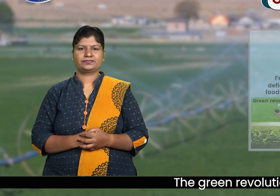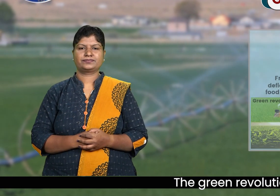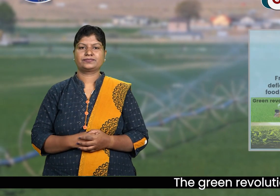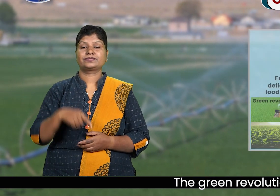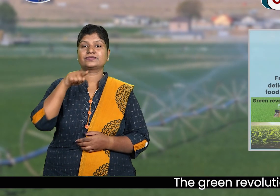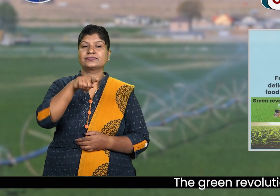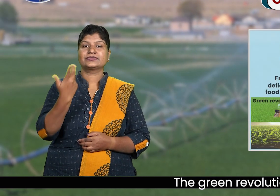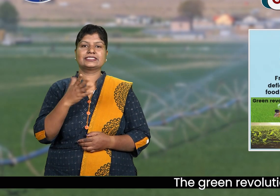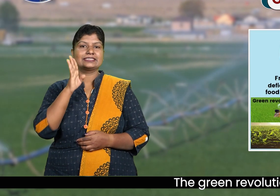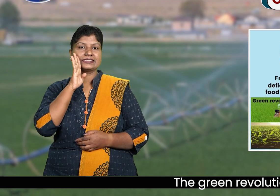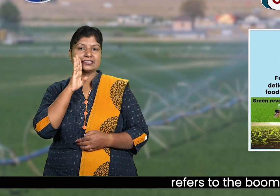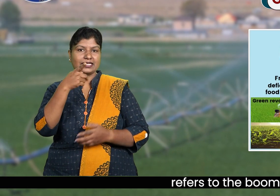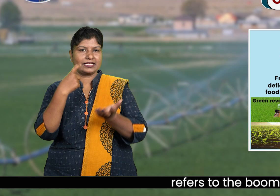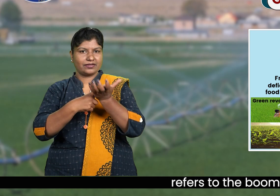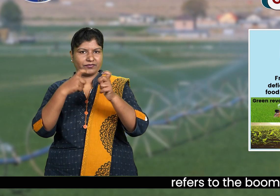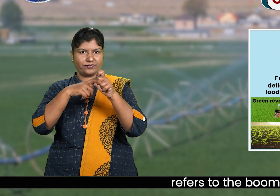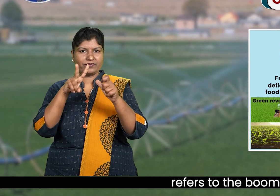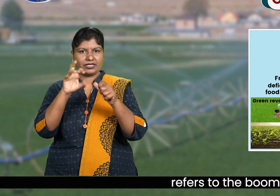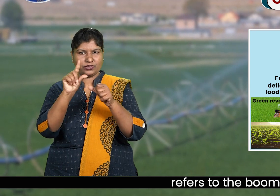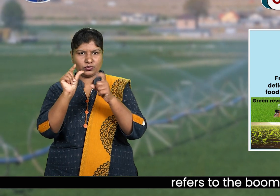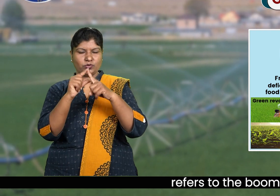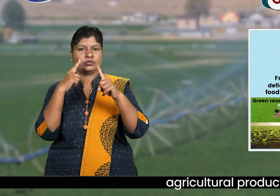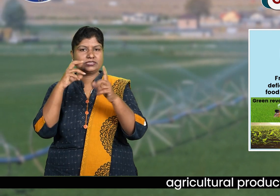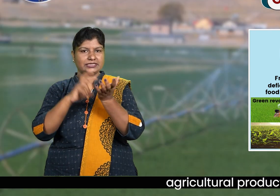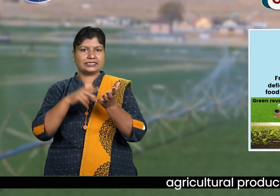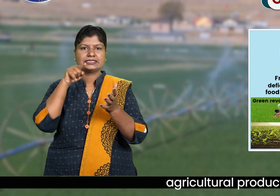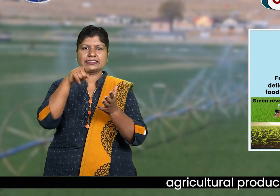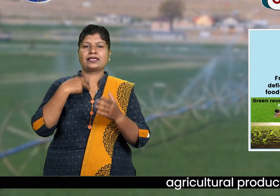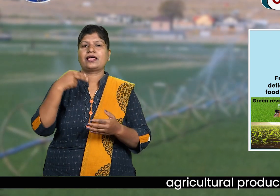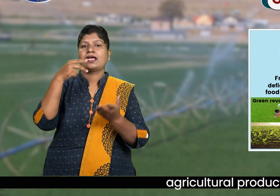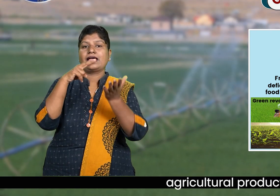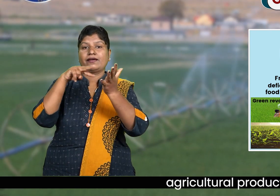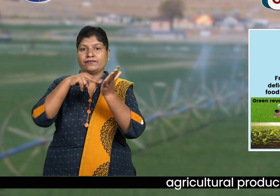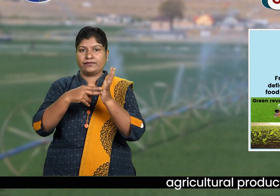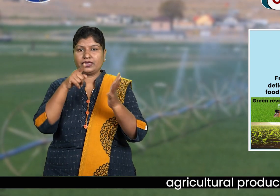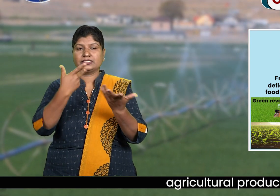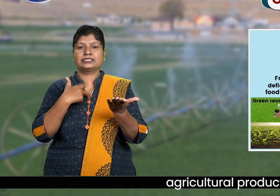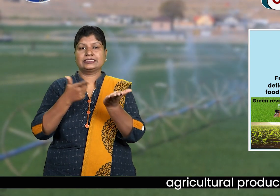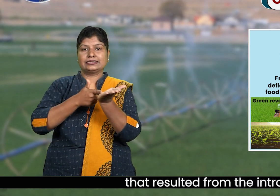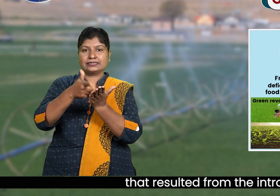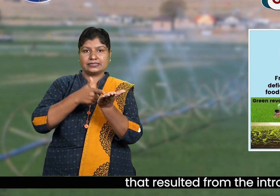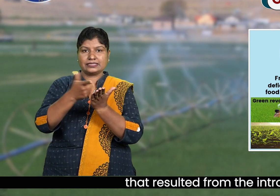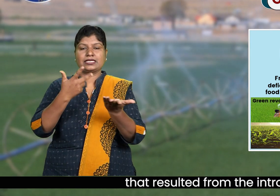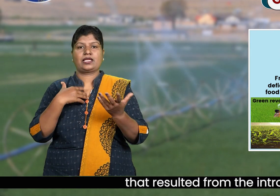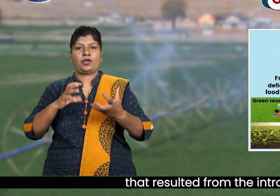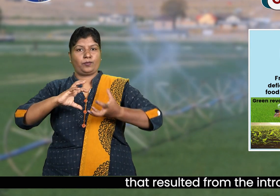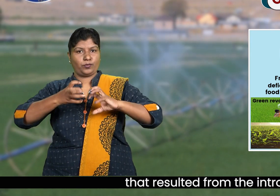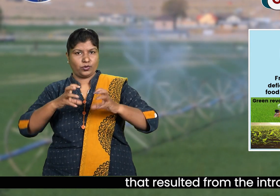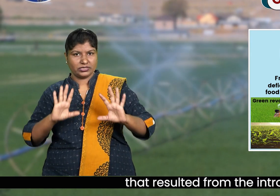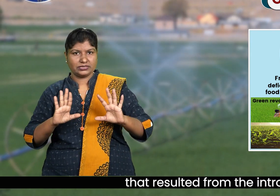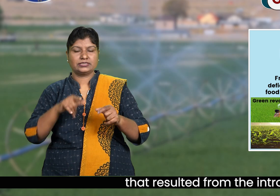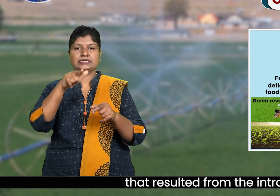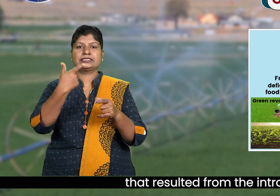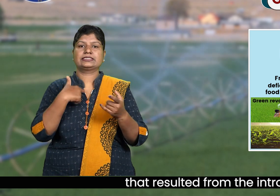The Green Revolution refers to the boom in agricultural production that resulted from